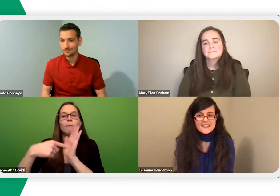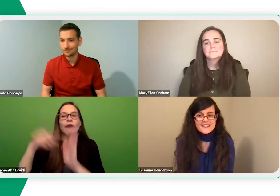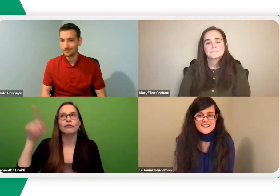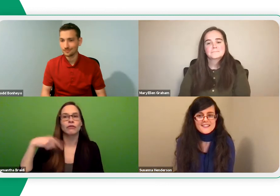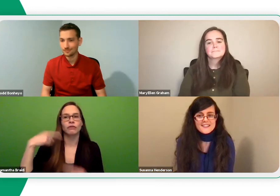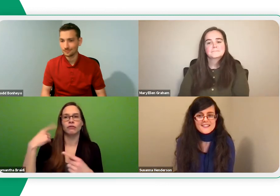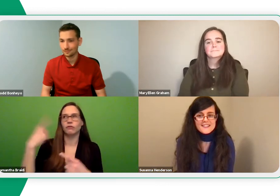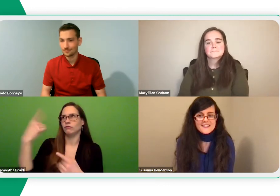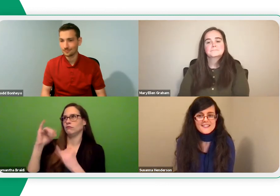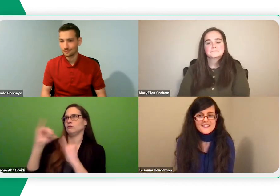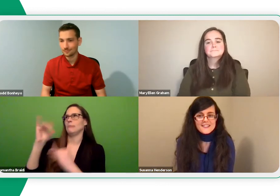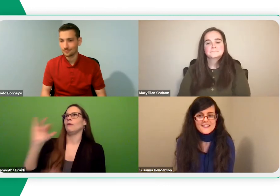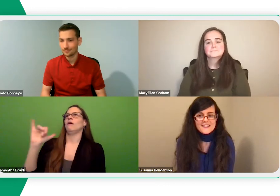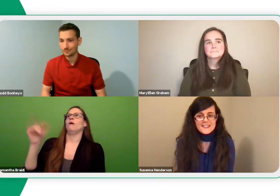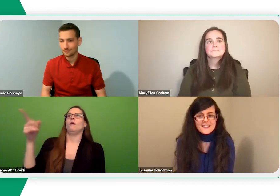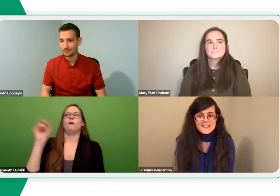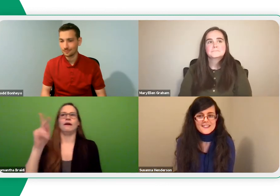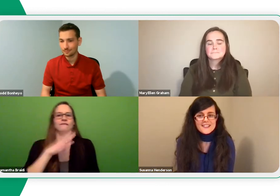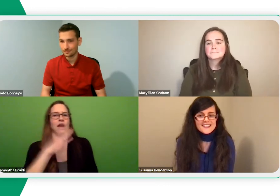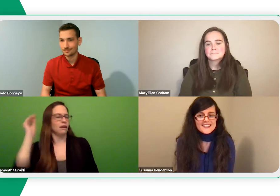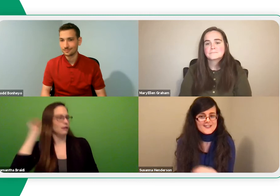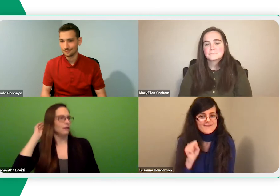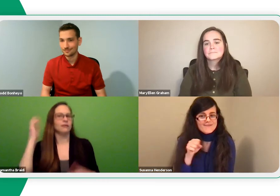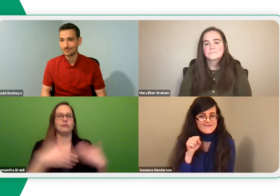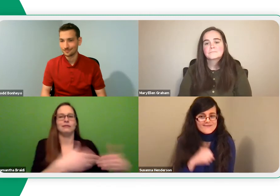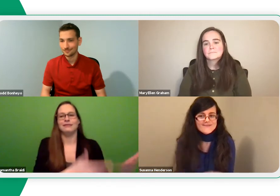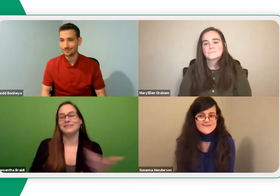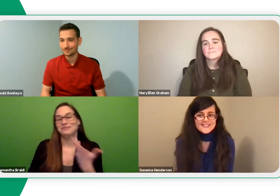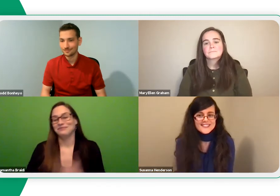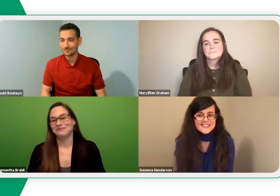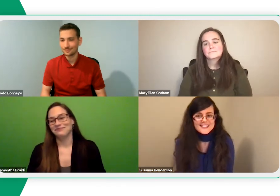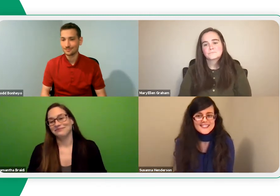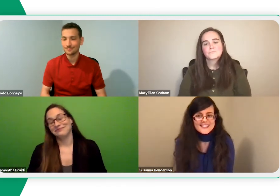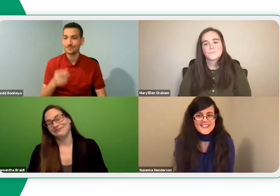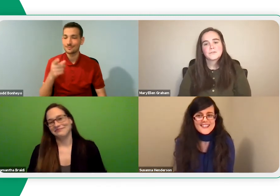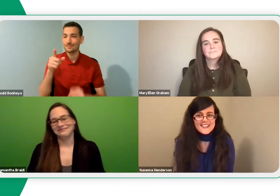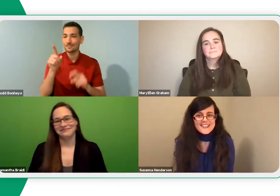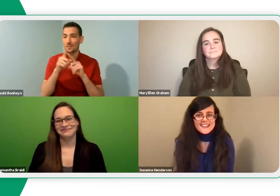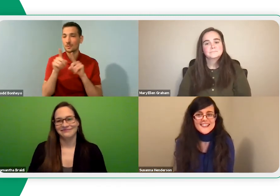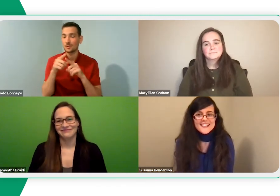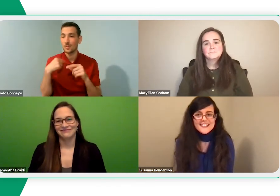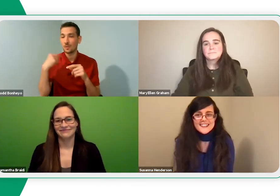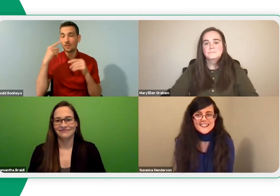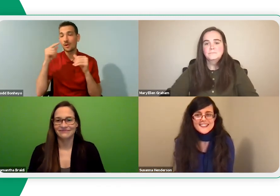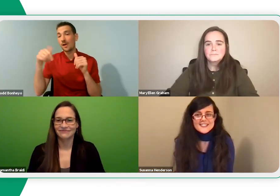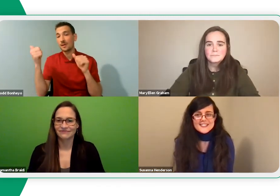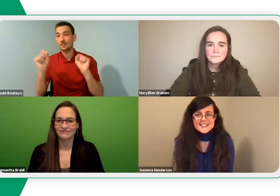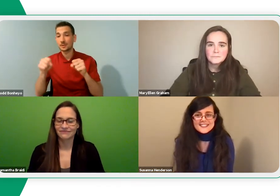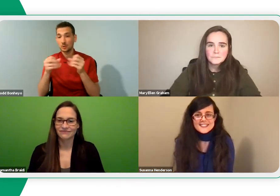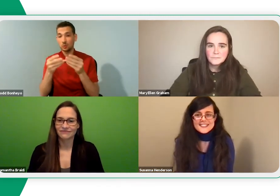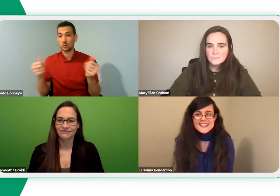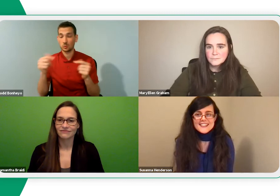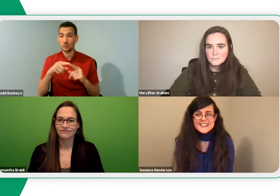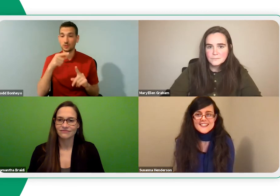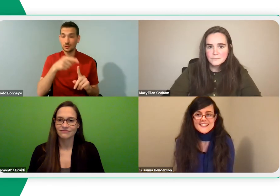But again, as I said when I started, I'm not sure how comfortable a teacher would be doing that. Right. But that could be a learning moment